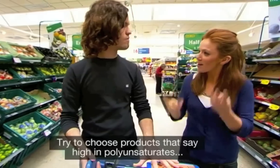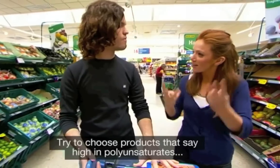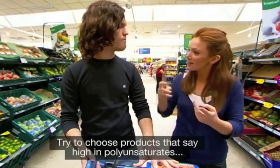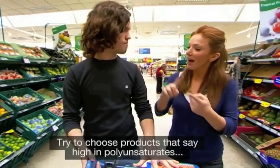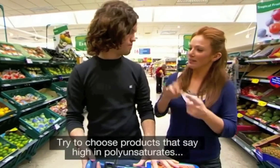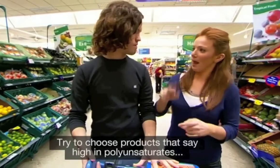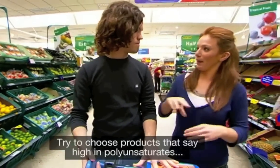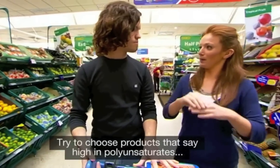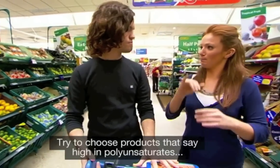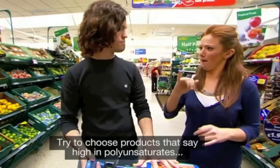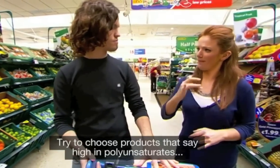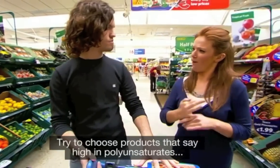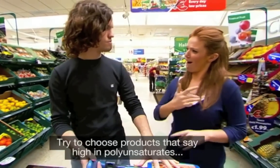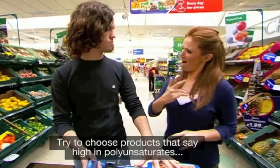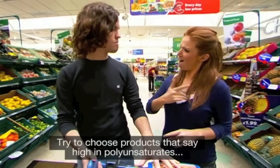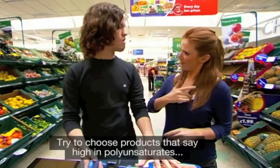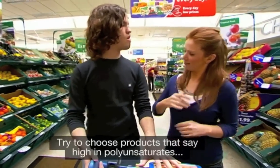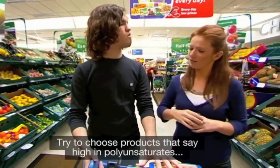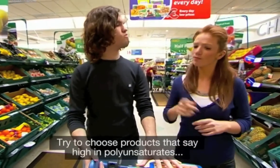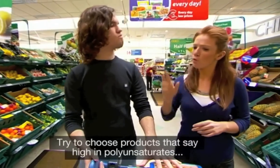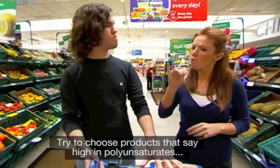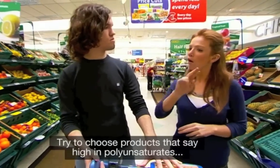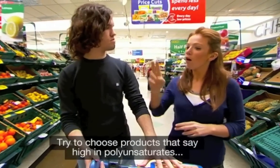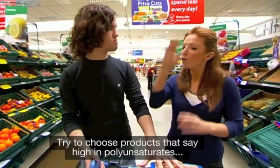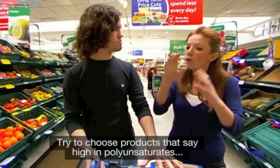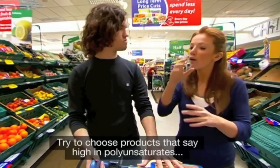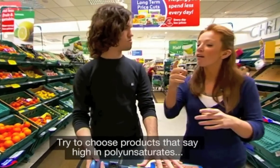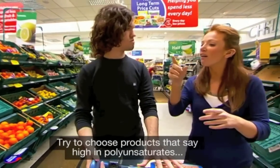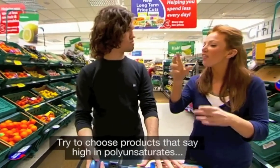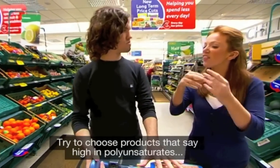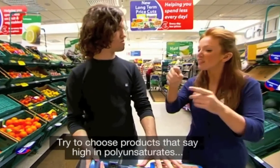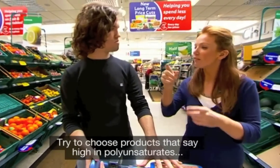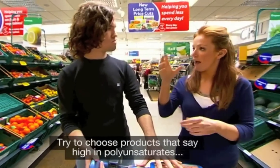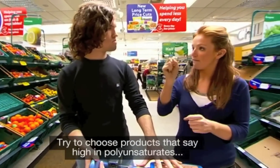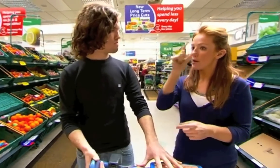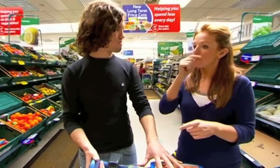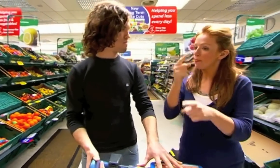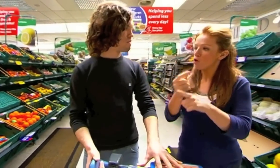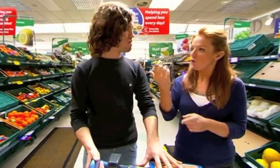Try to choose products that say high in polyunsaturates.